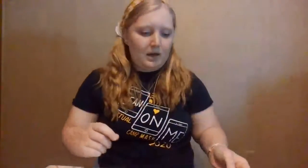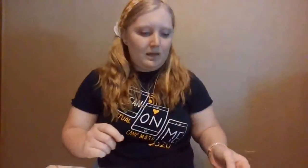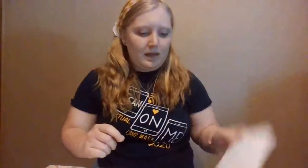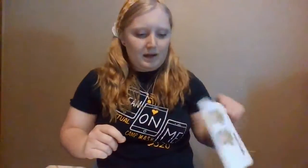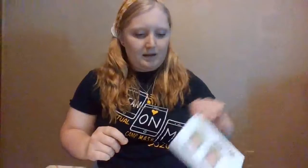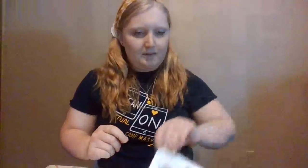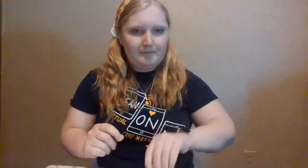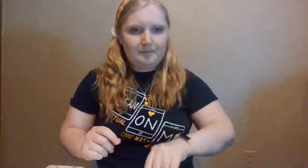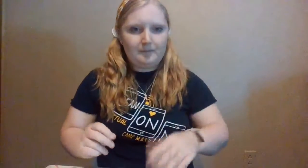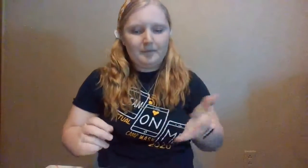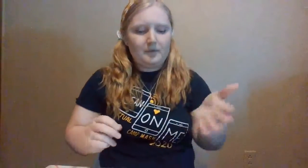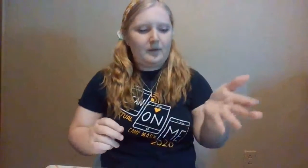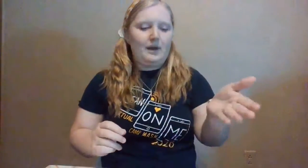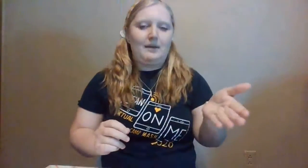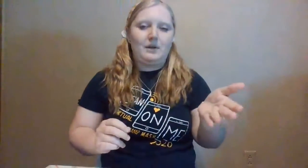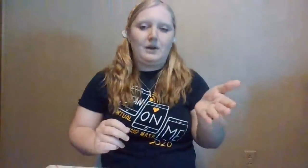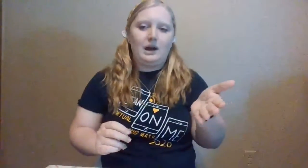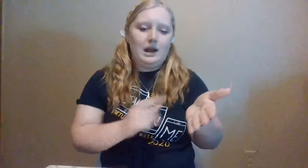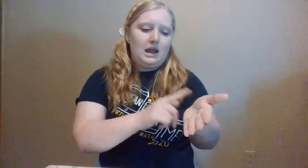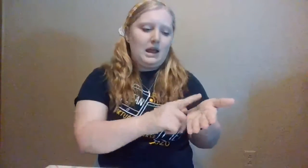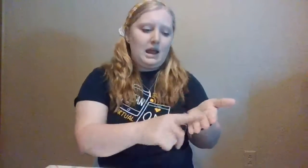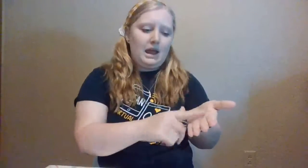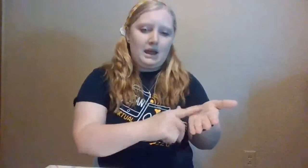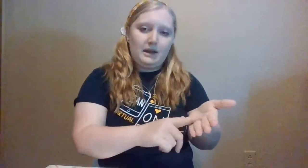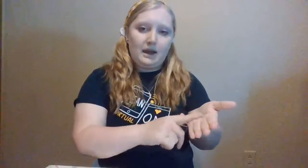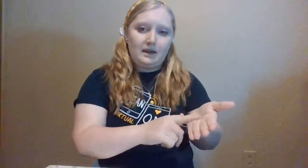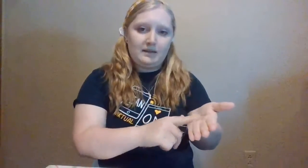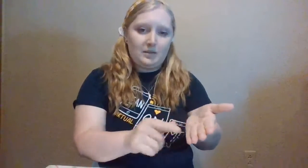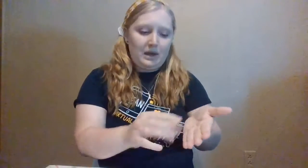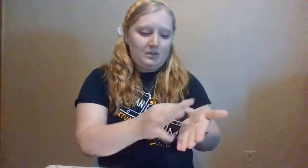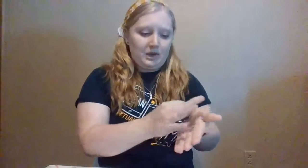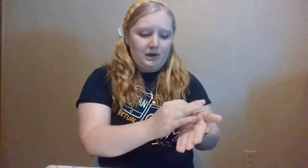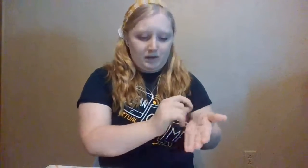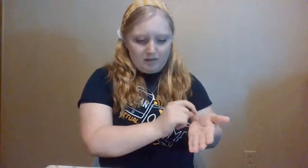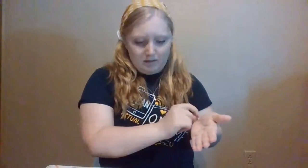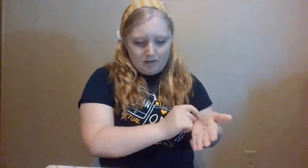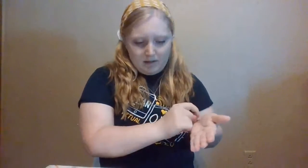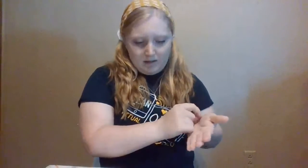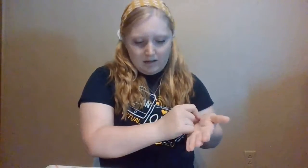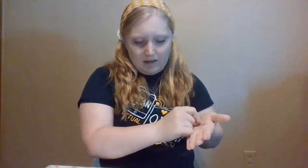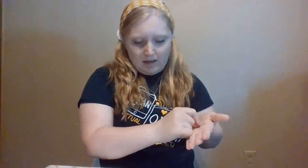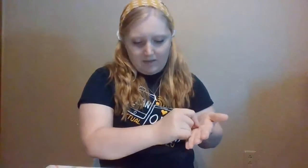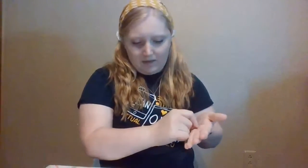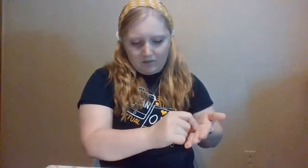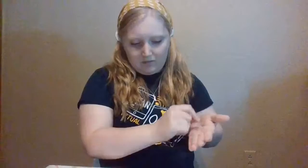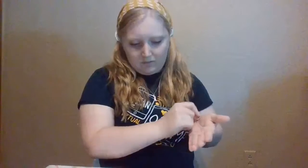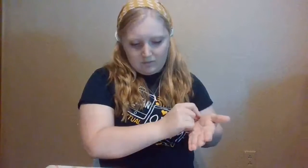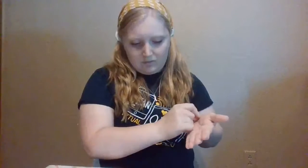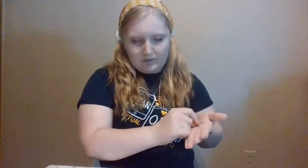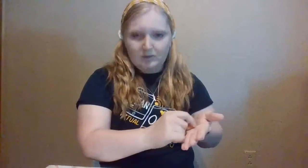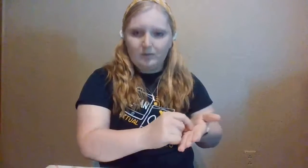a letter. So you have your hand as your paper, and then you just